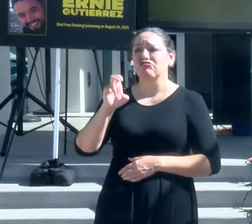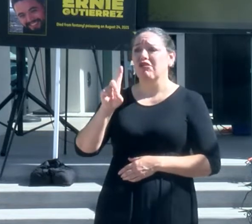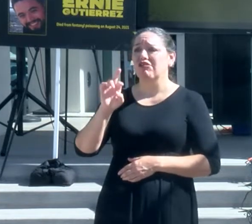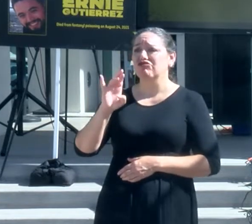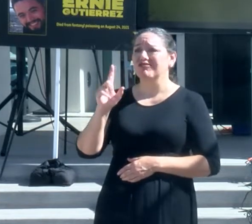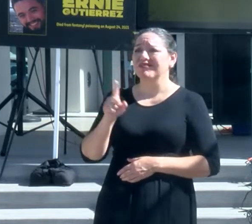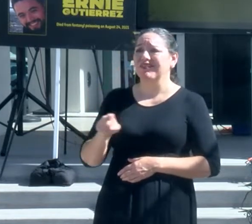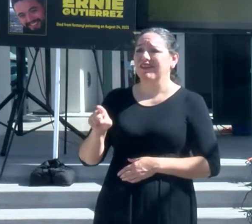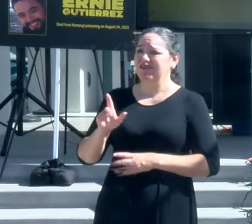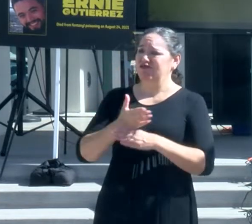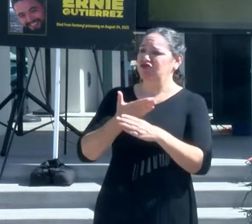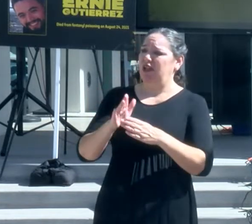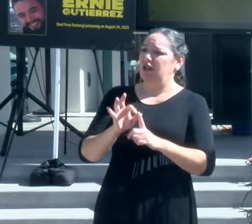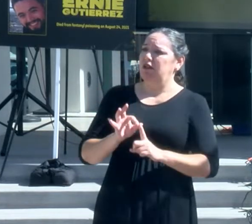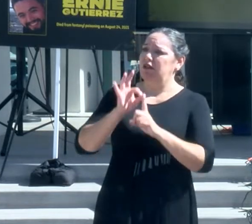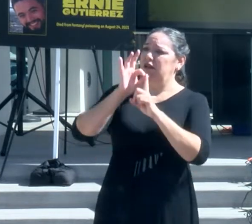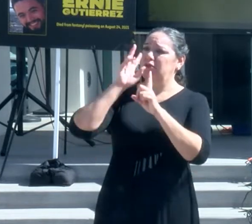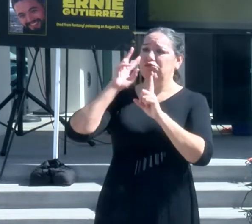unique perspective.